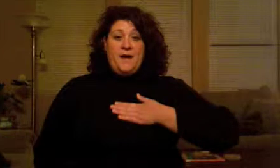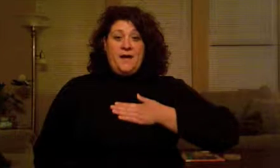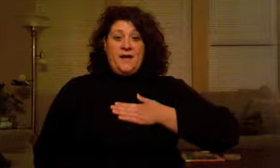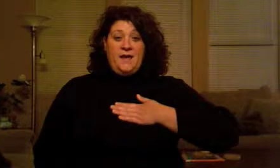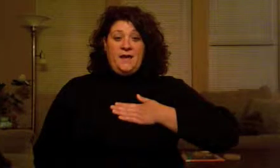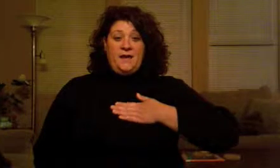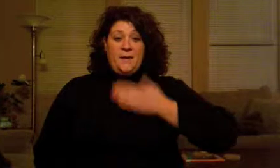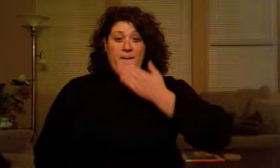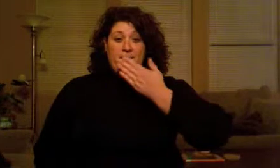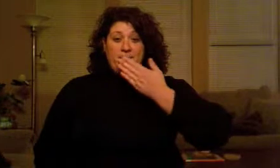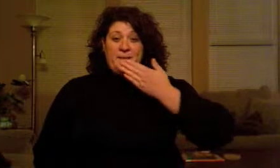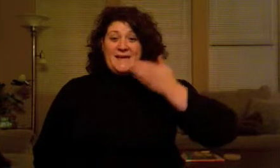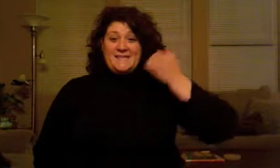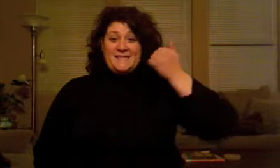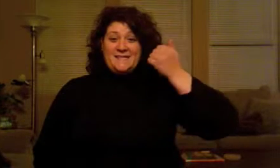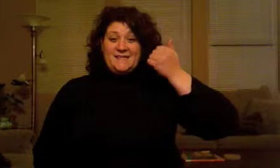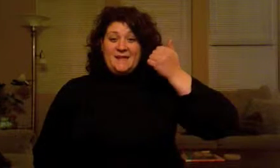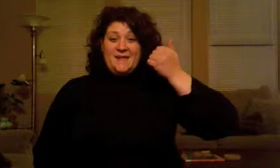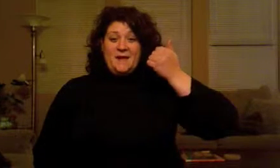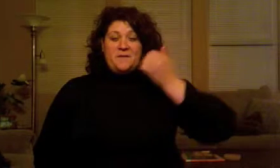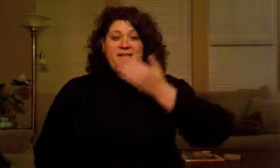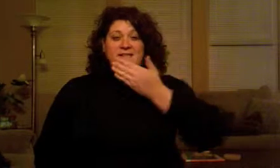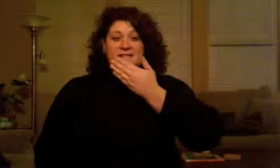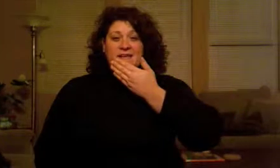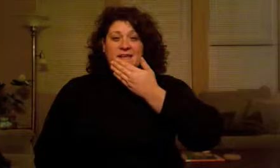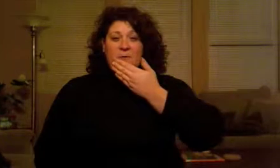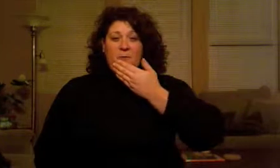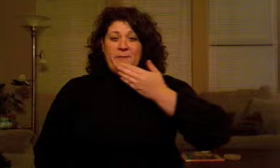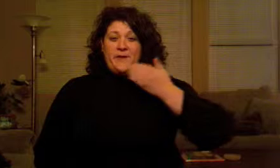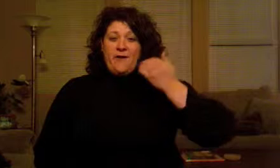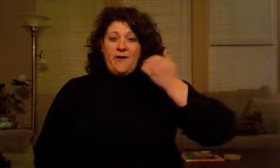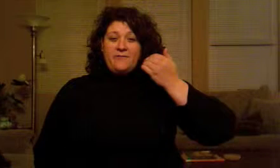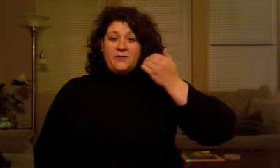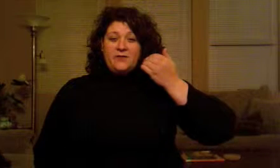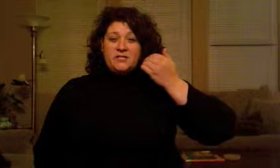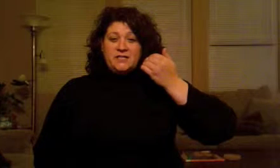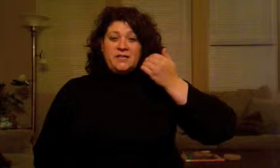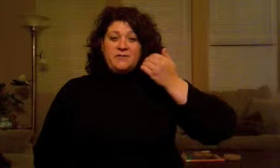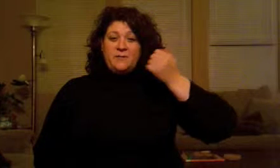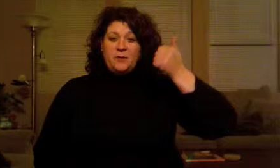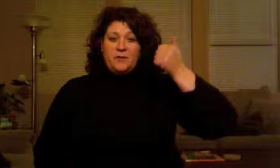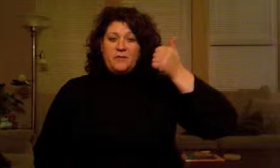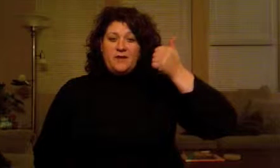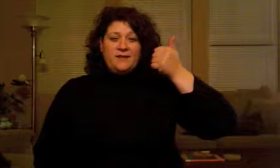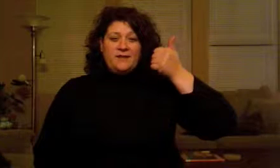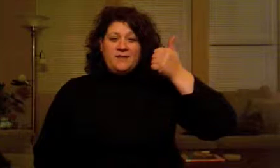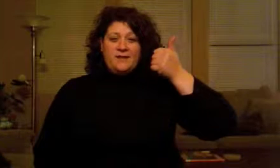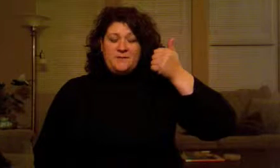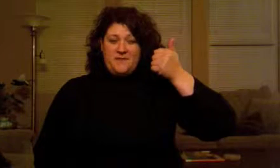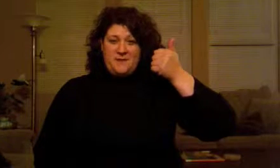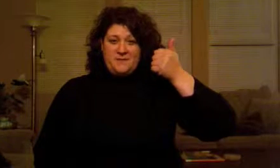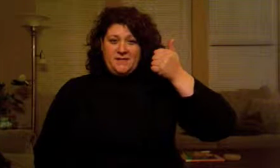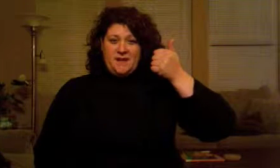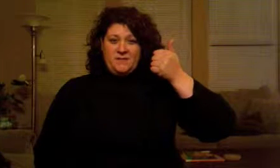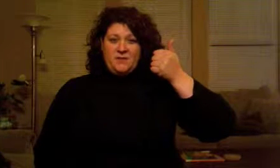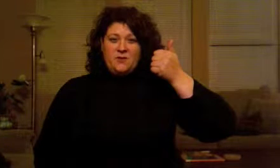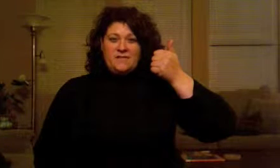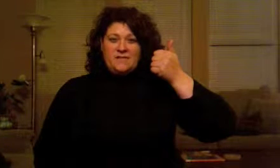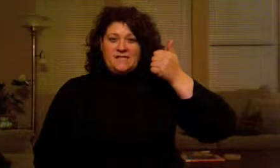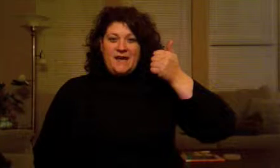My best. Best is like you're wiping off your chin from a great meal and giving them a thumbs up. It's always nice to add a